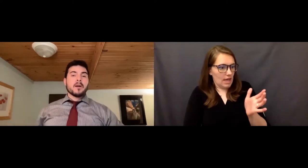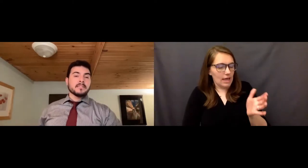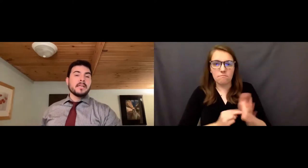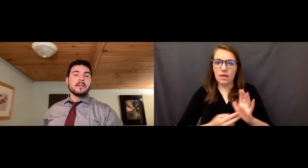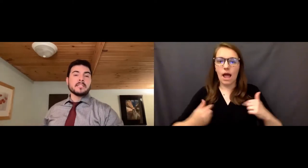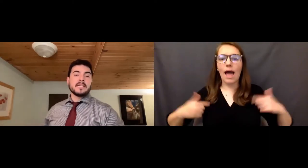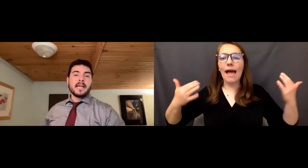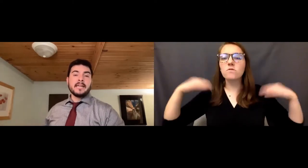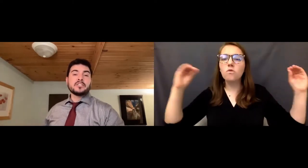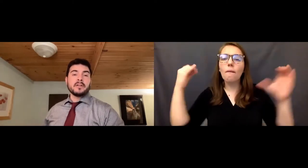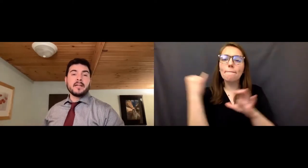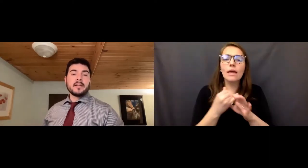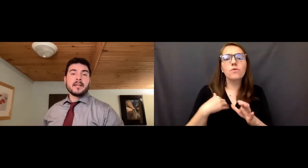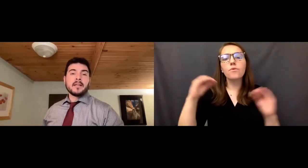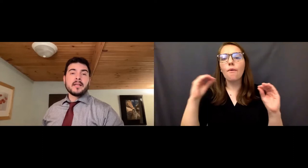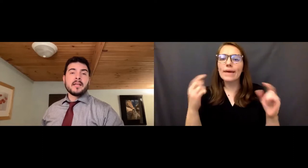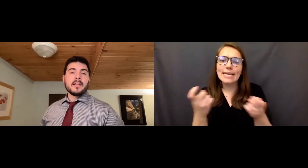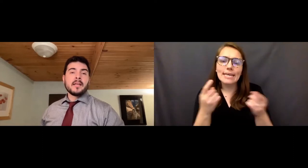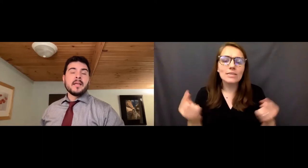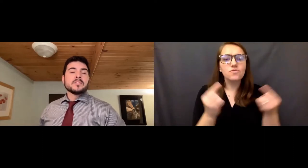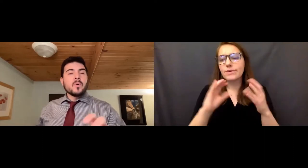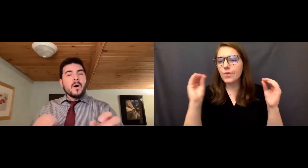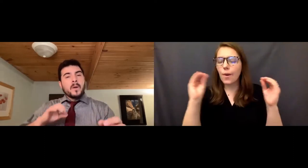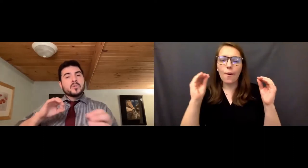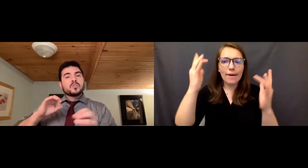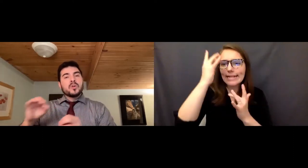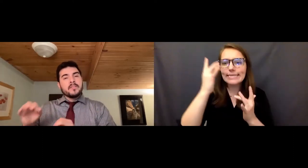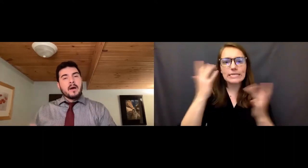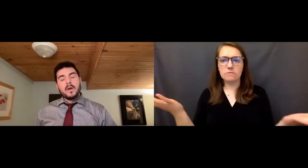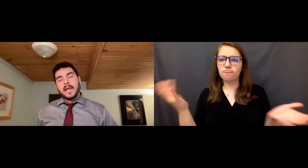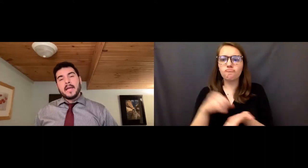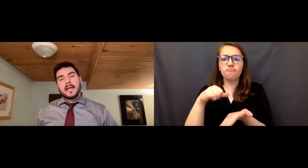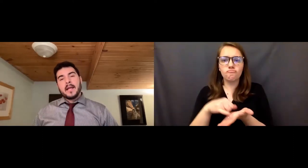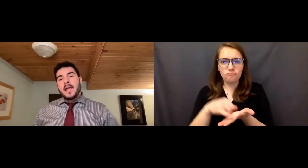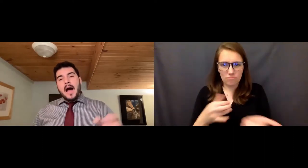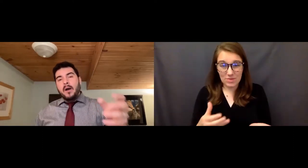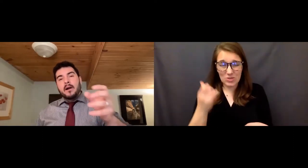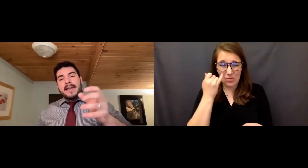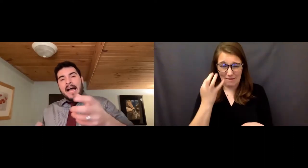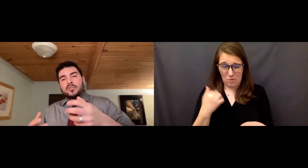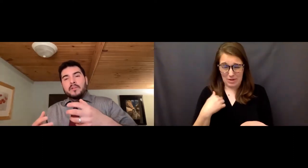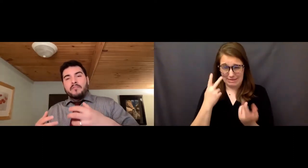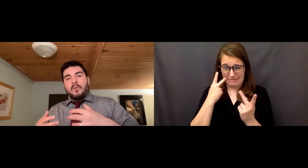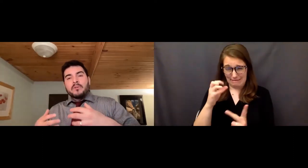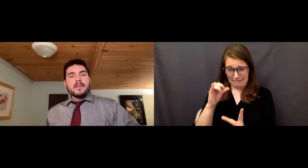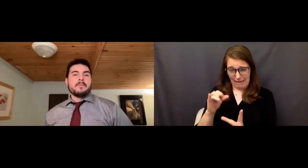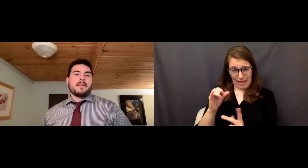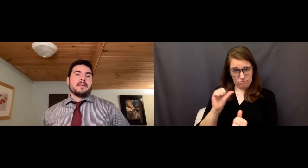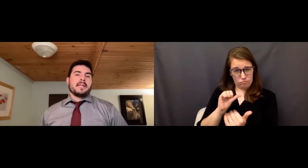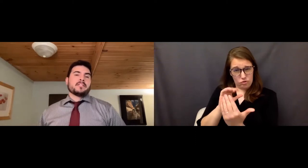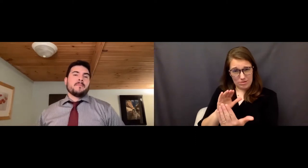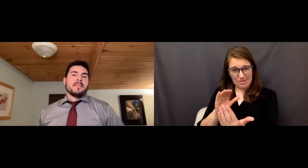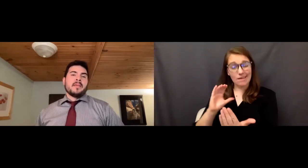to impairment, illness, and injury. So understood in that way, our naturally vulnerable